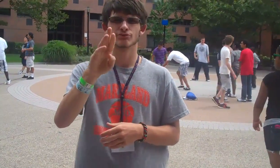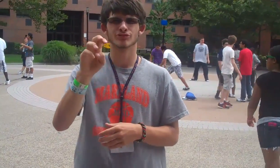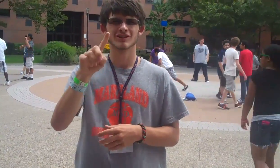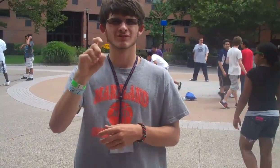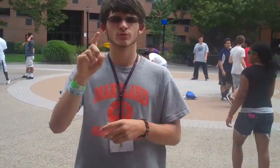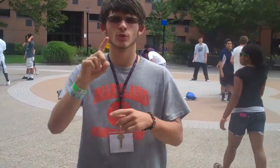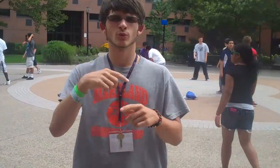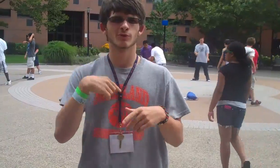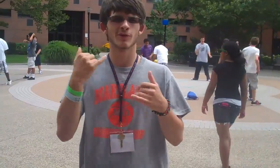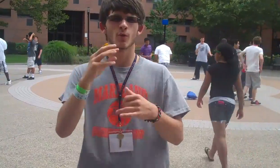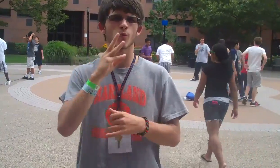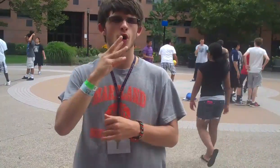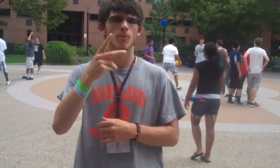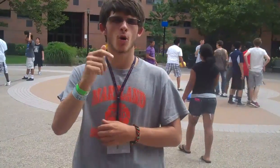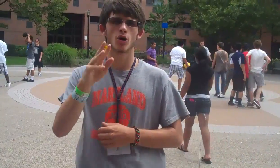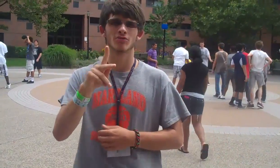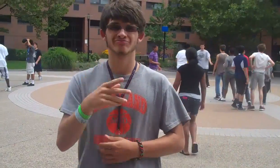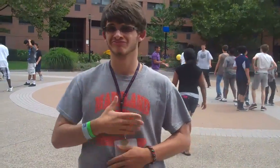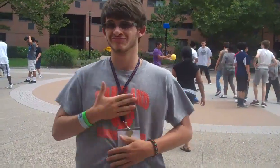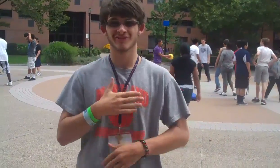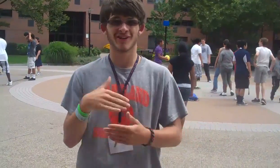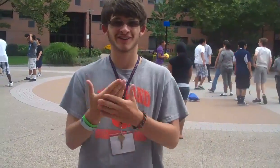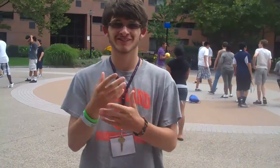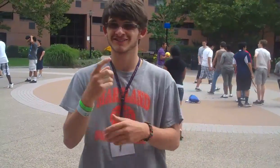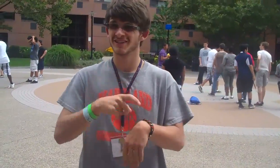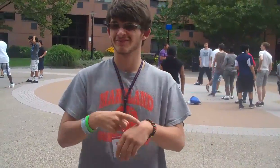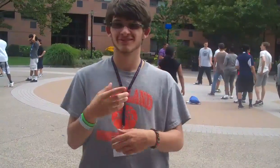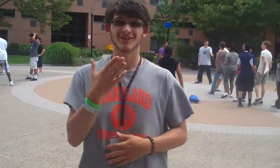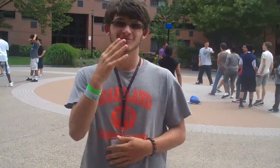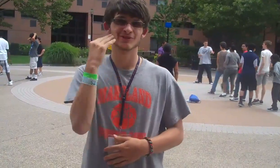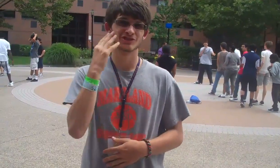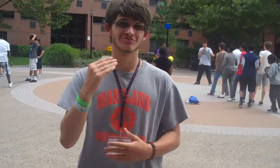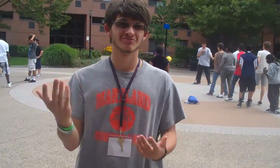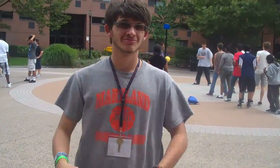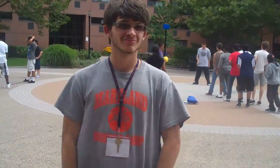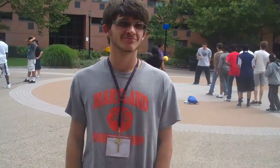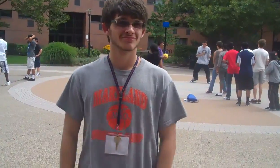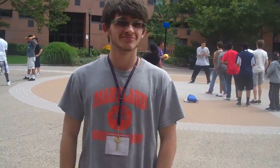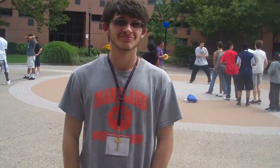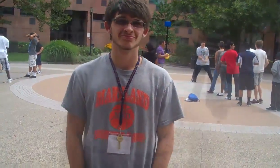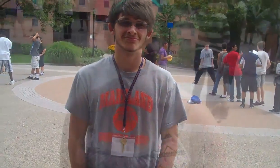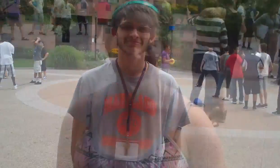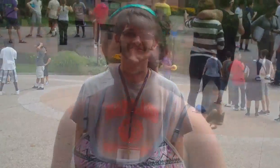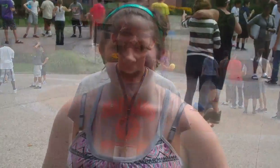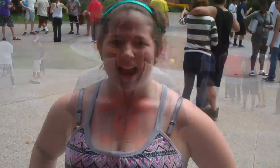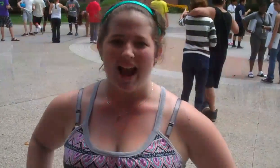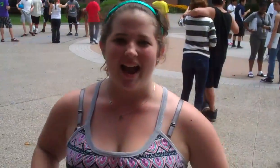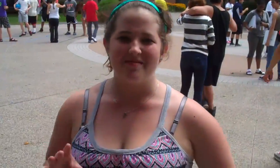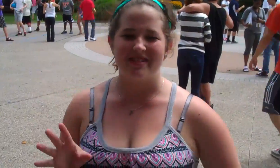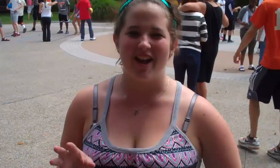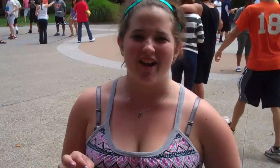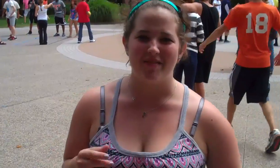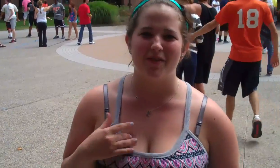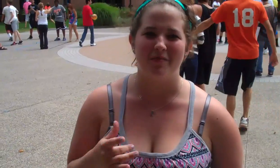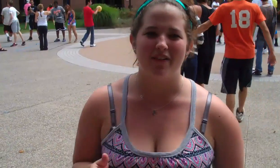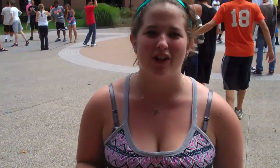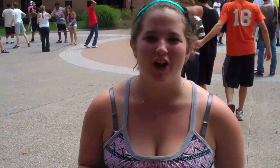also went to Seabreeze, which we got to go to the water park. And we had a lot of fun there. So it was a really great experience. Hi, I'm Sarah. I'm from Buffalo.